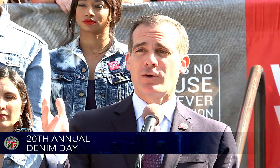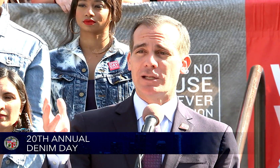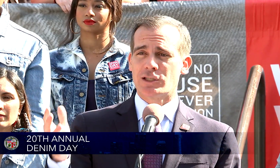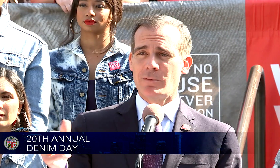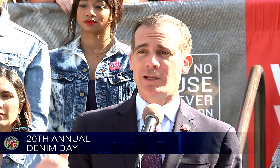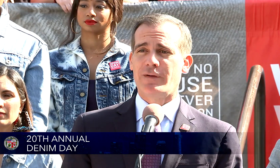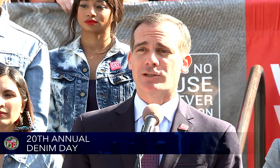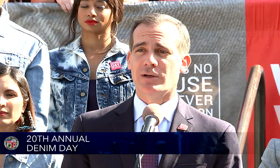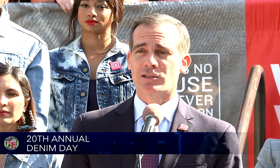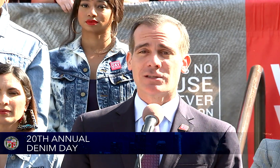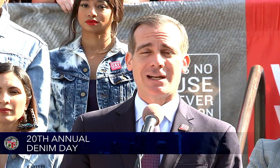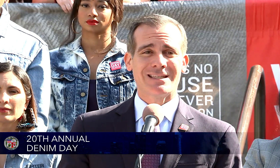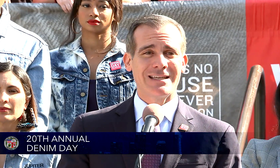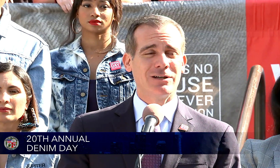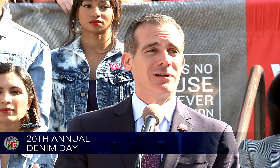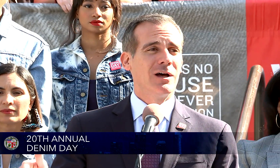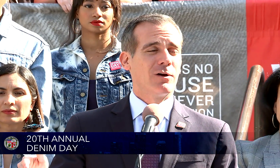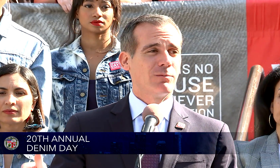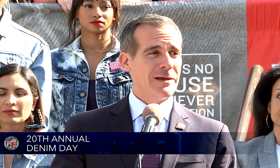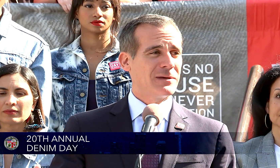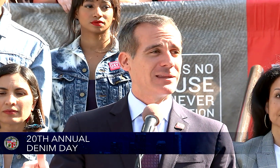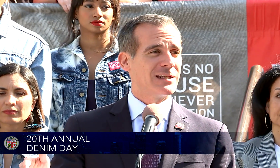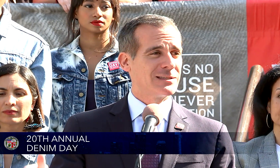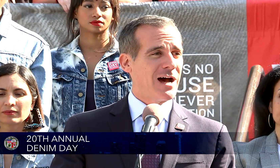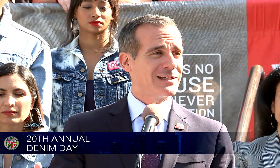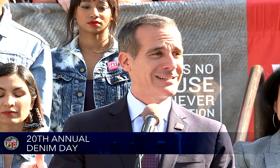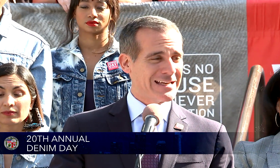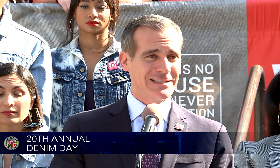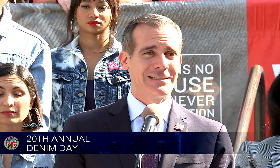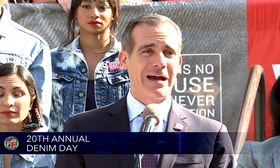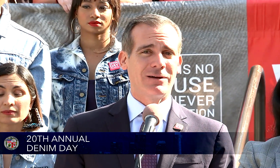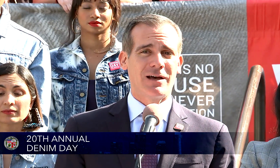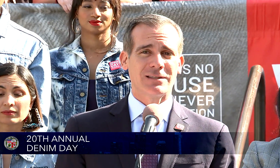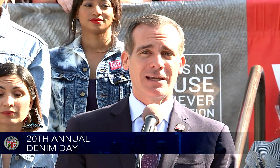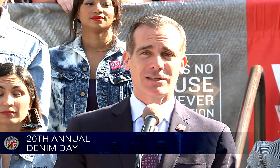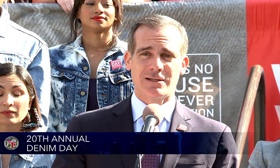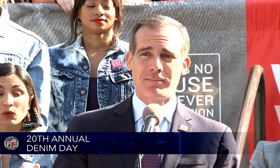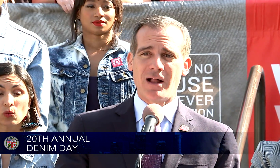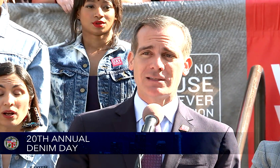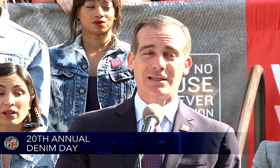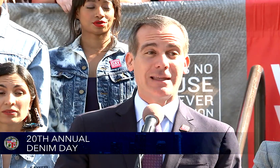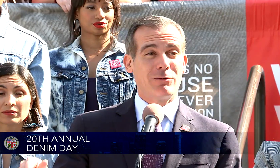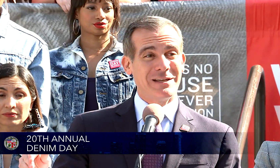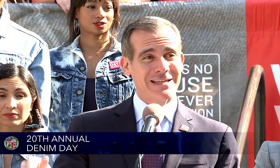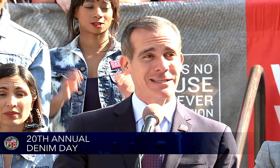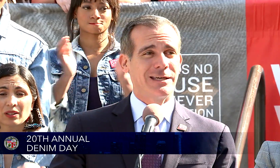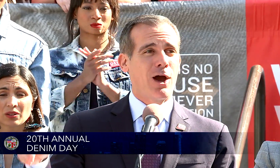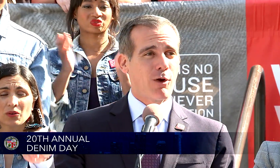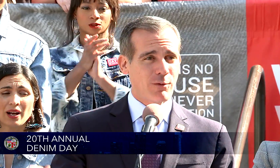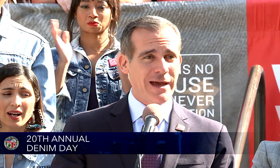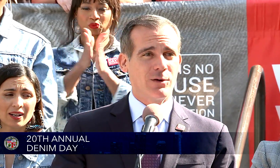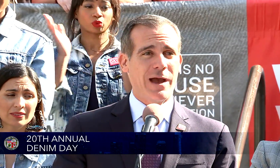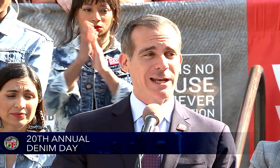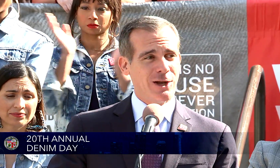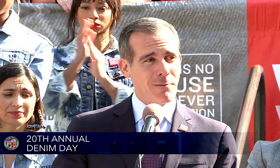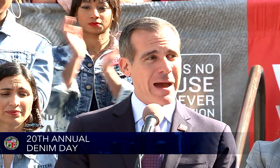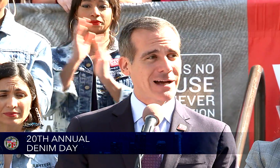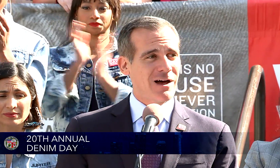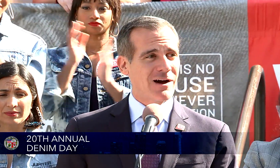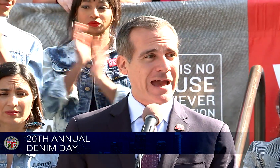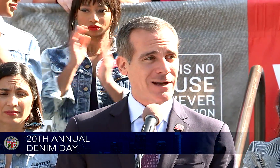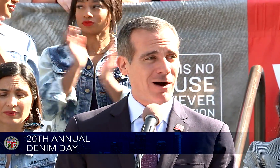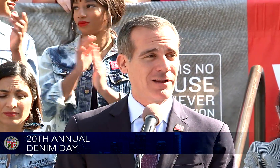have created so many victories. There's not a single rape kit that is not tested now in Los Angeles, and a policy that they will be tested right away.